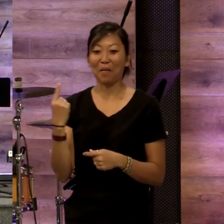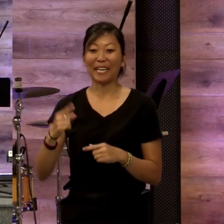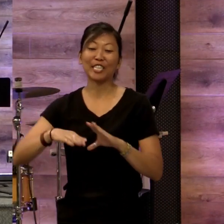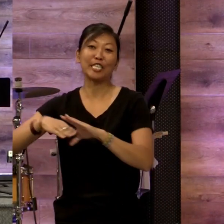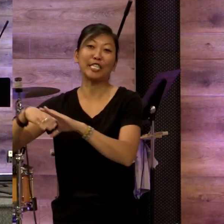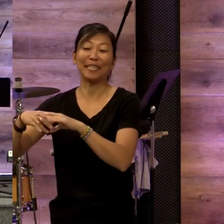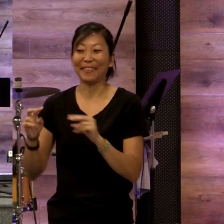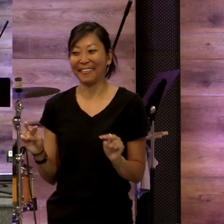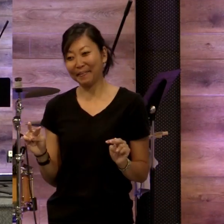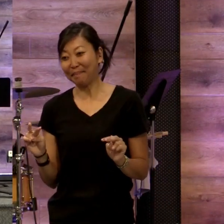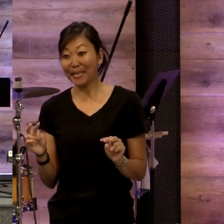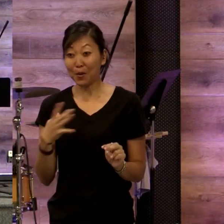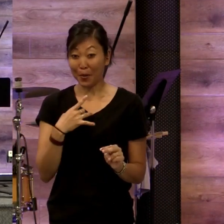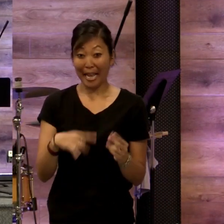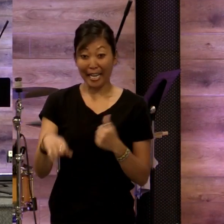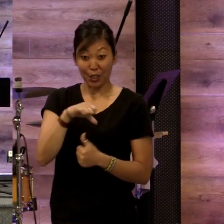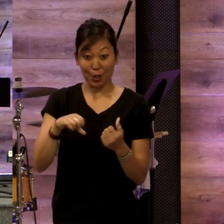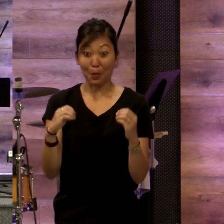I guess you guys like each other more.